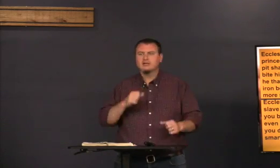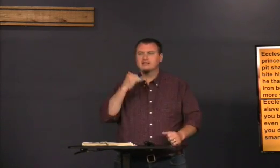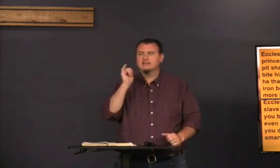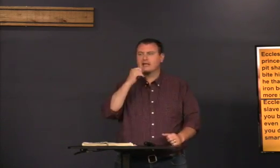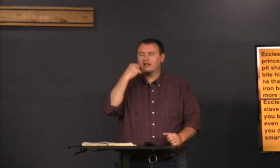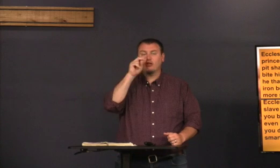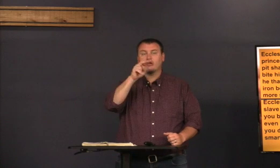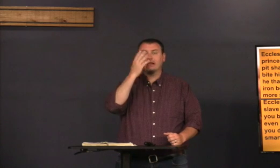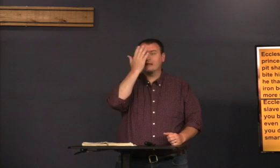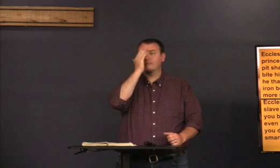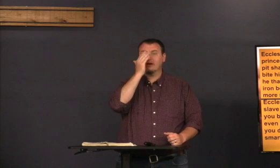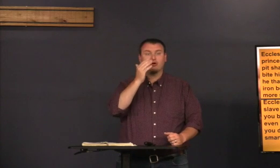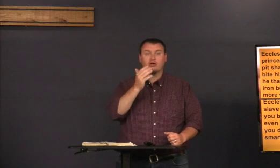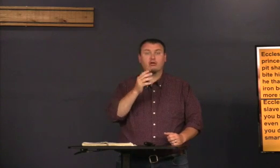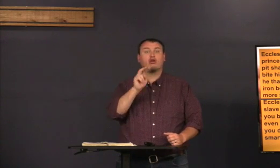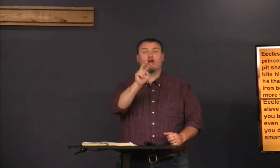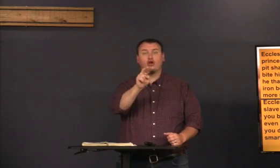It's like looking in the mirror.